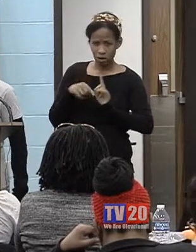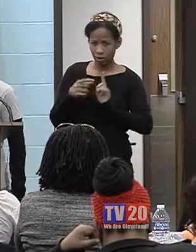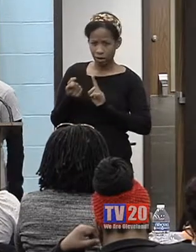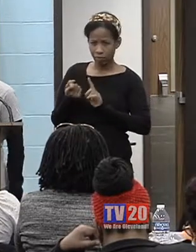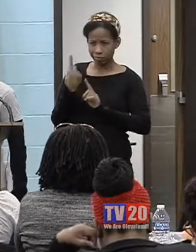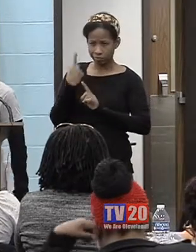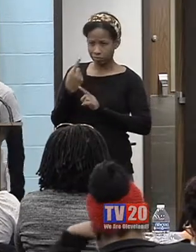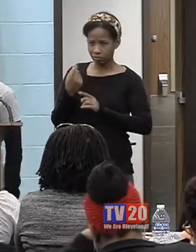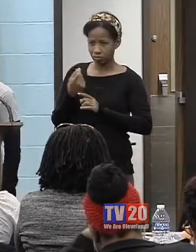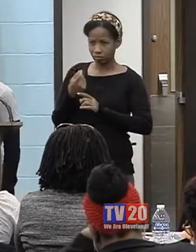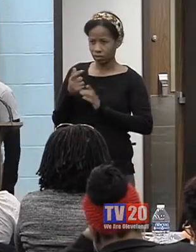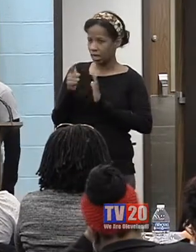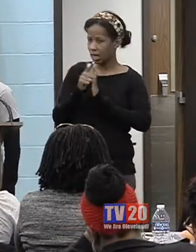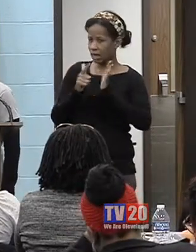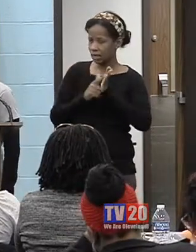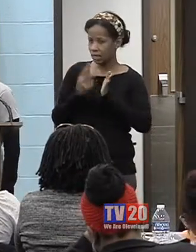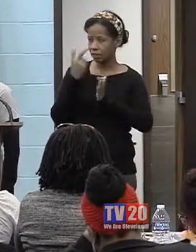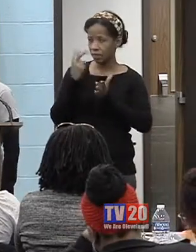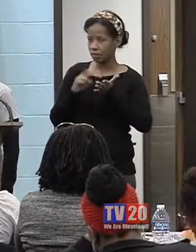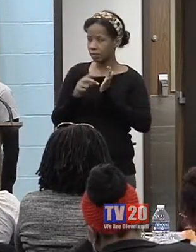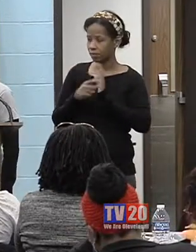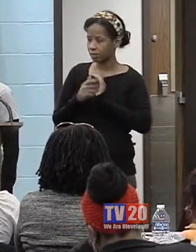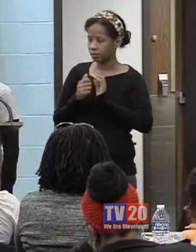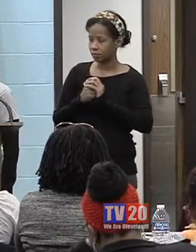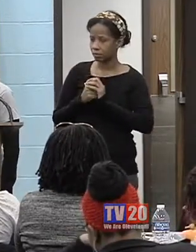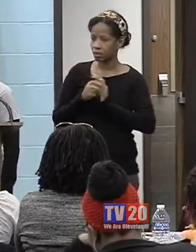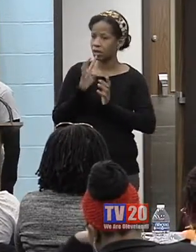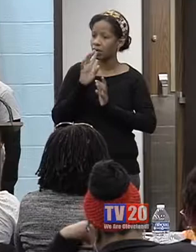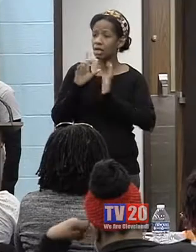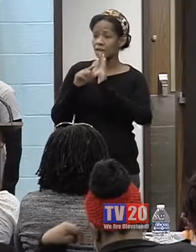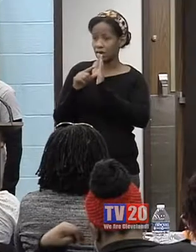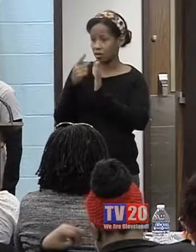you say legally blind. How about if we talk after?